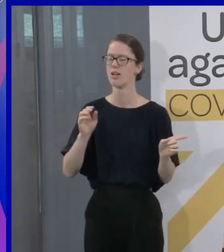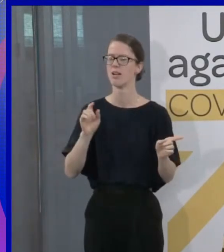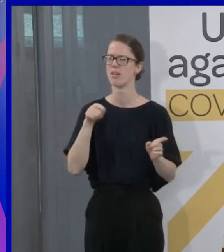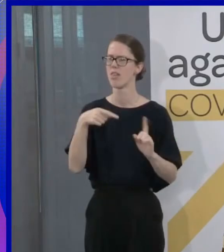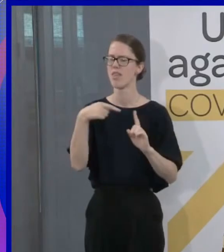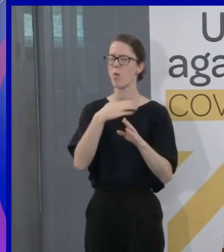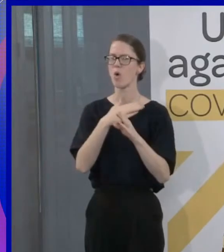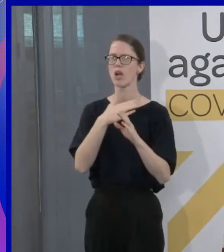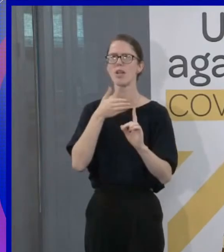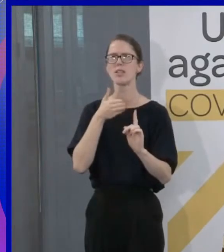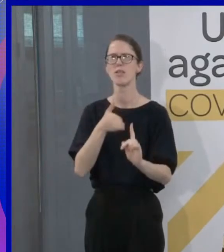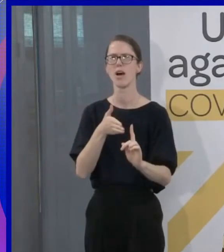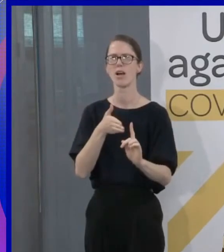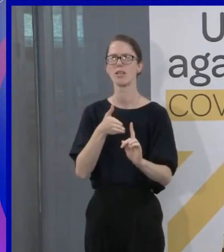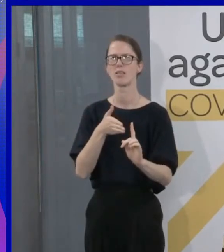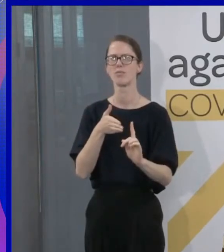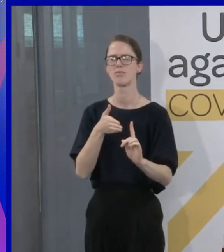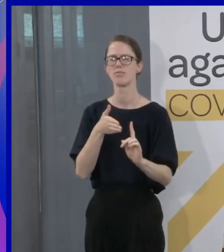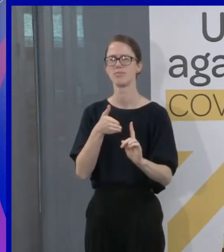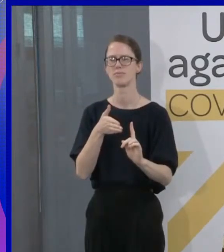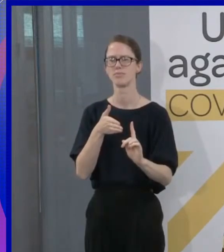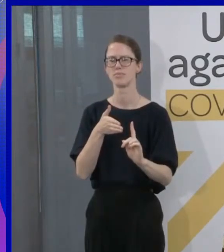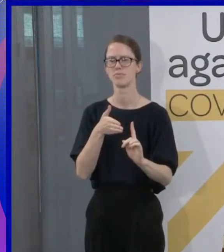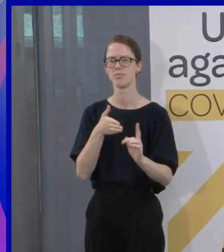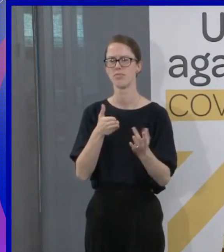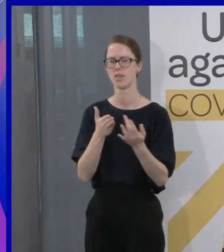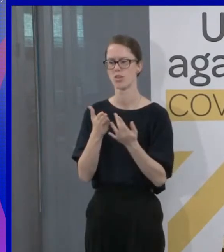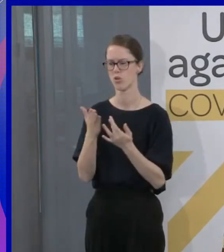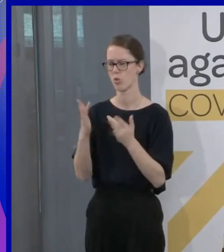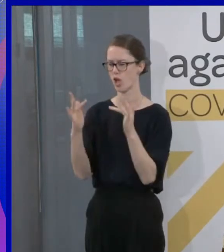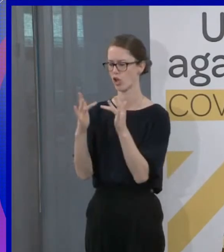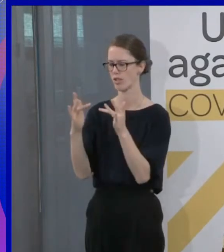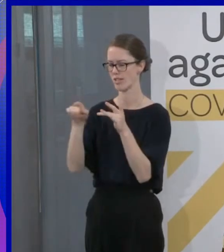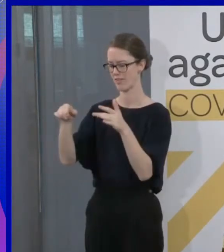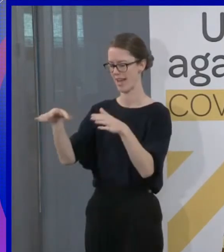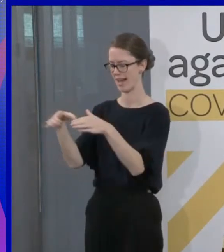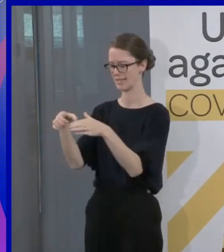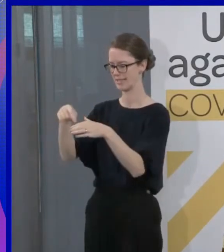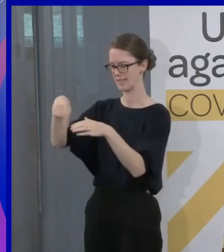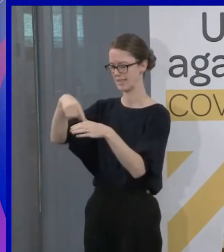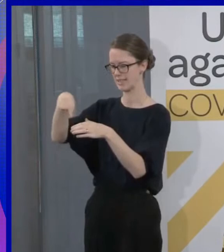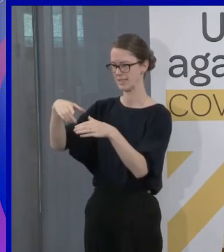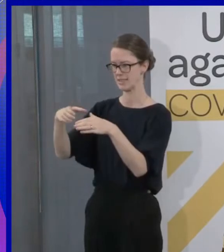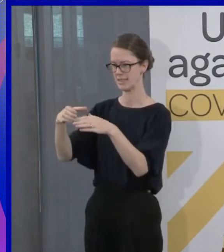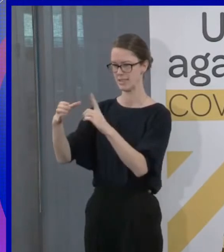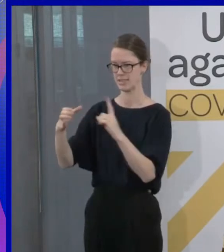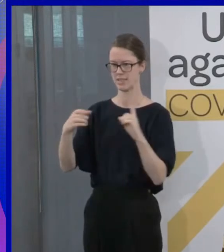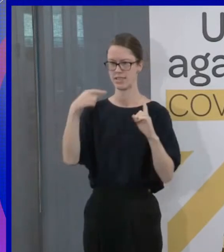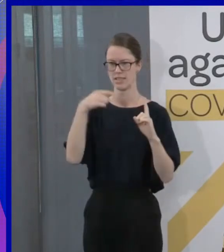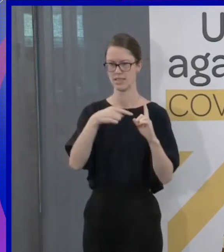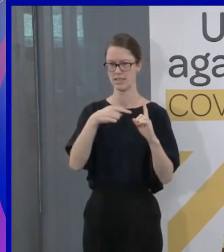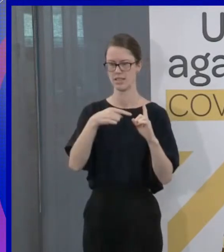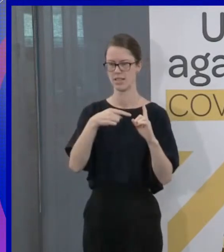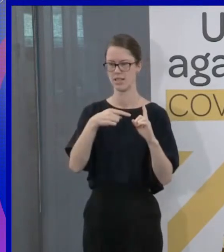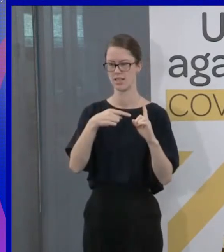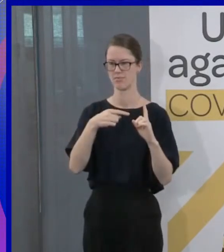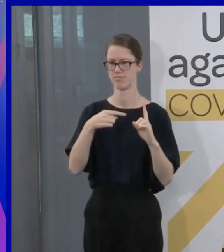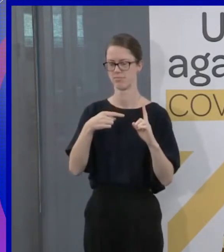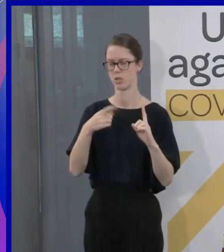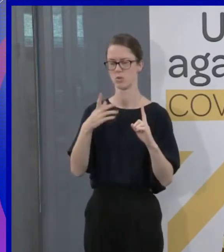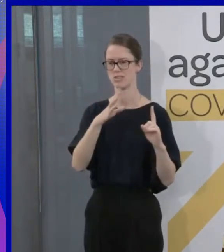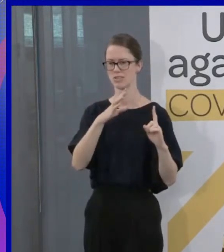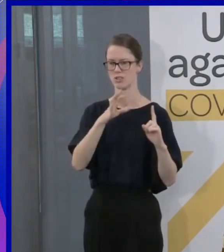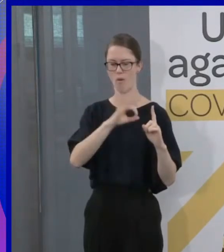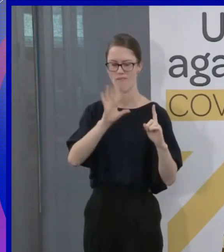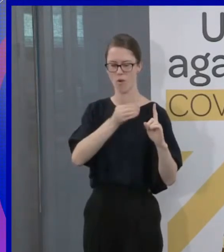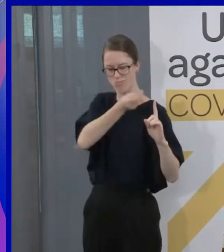was identified, as I understand it, as through the close contact testing, and happens to be a port worker.